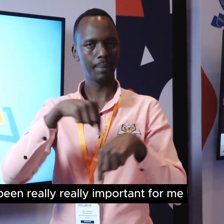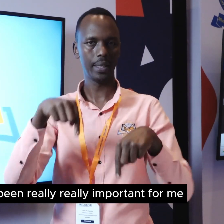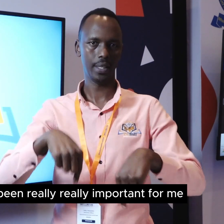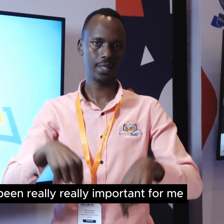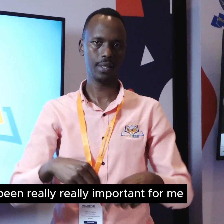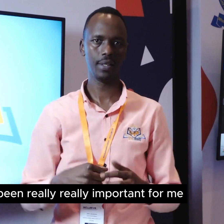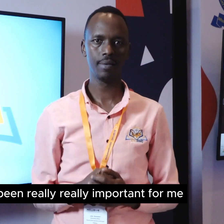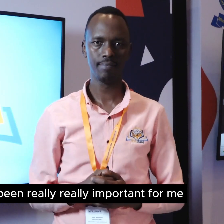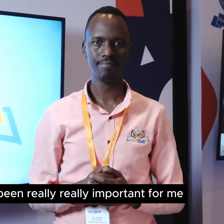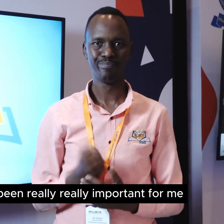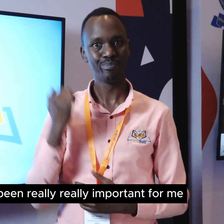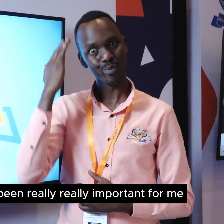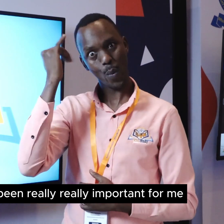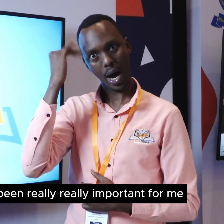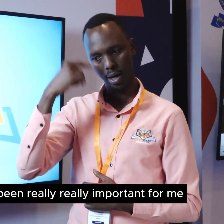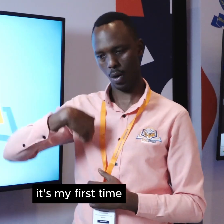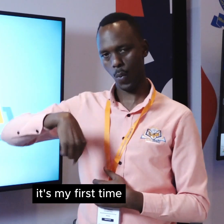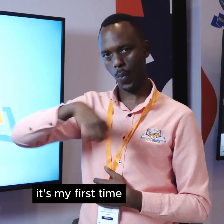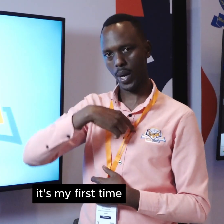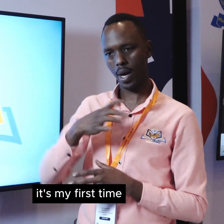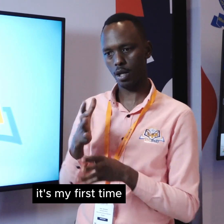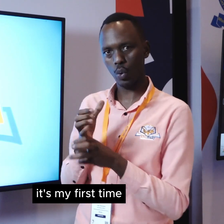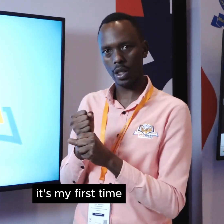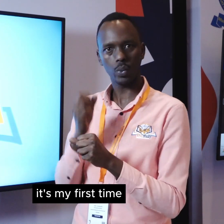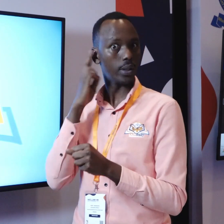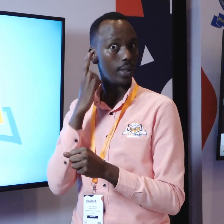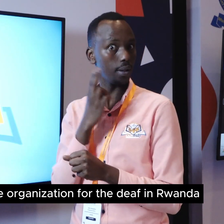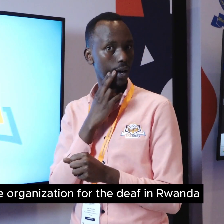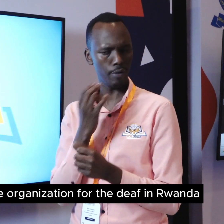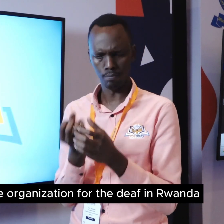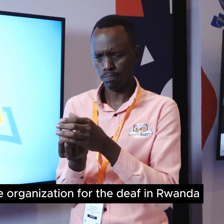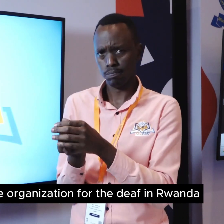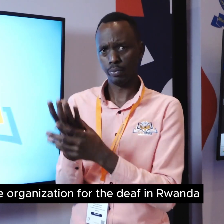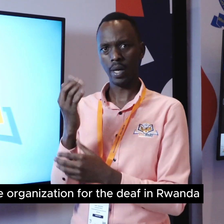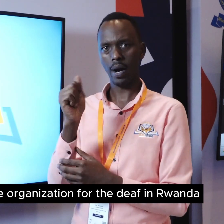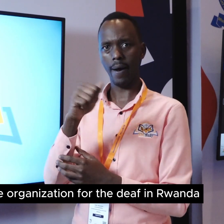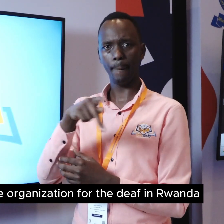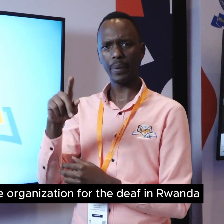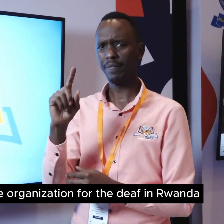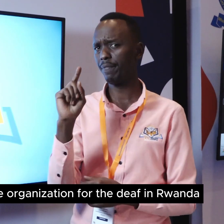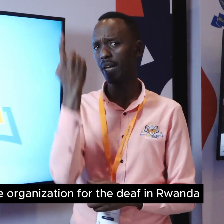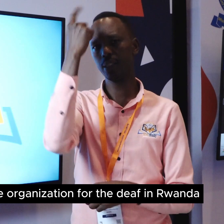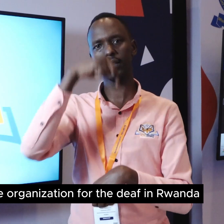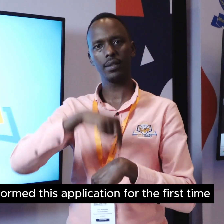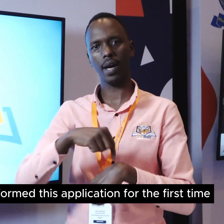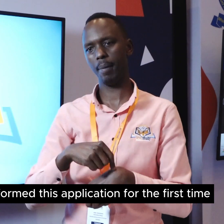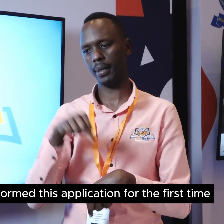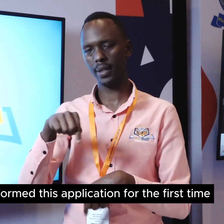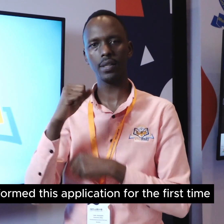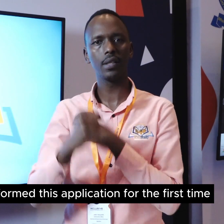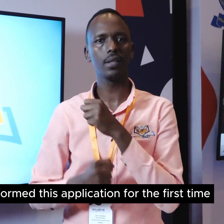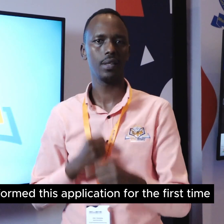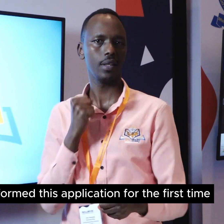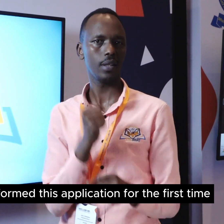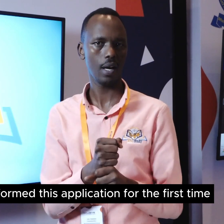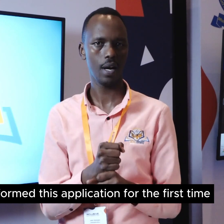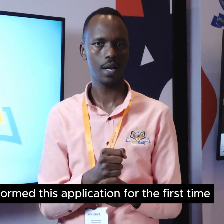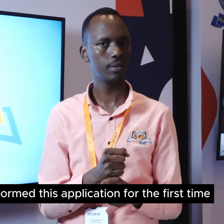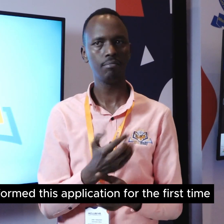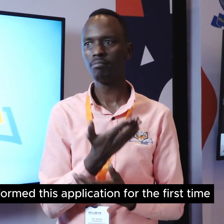really, really important. For me, it's my first time, because our organization for the deaf in Rwanda, we have formed this application for the first time,